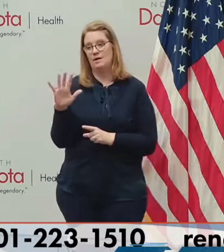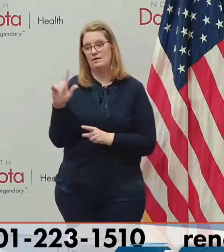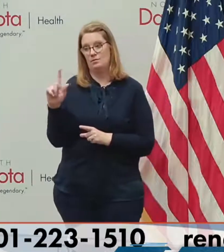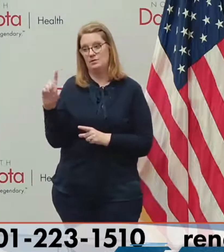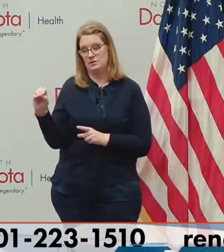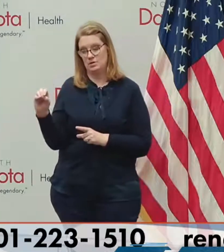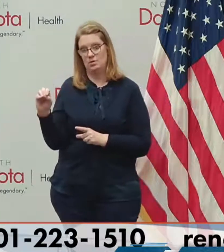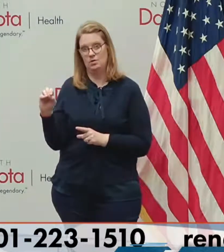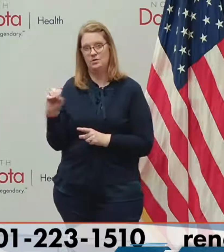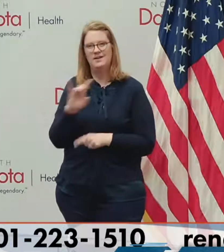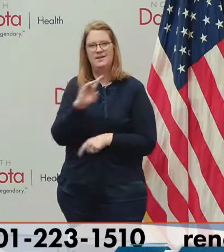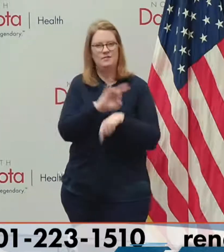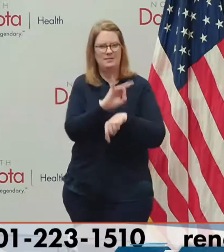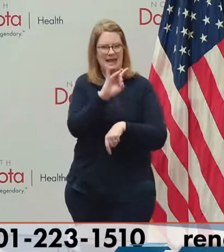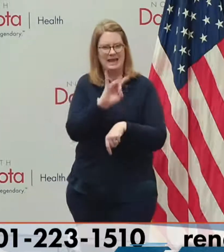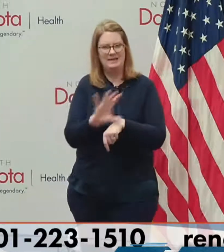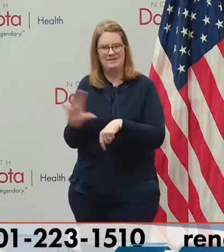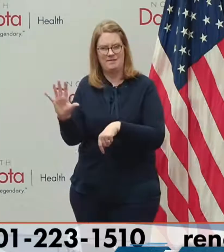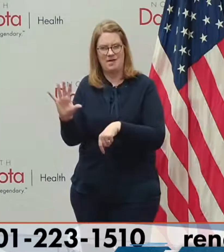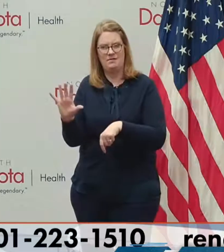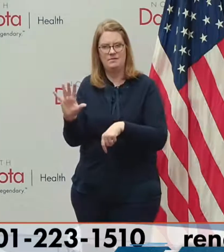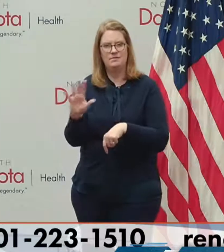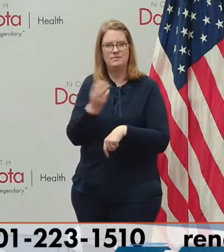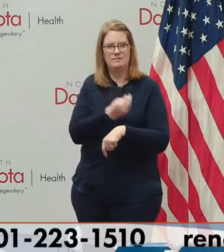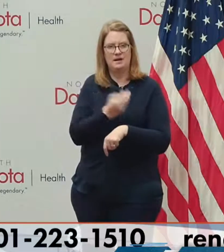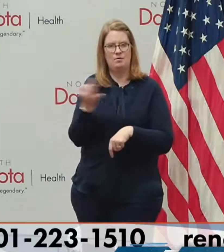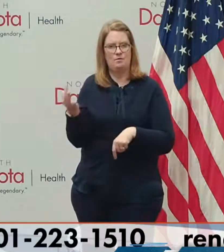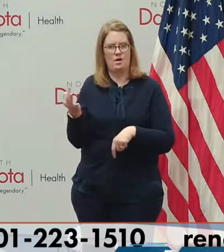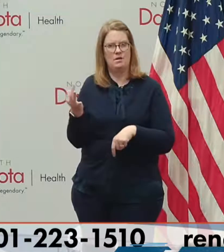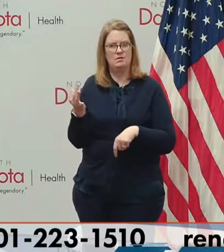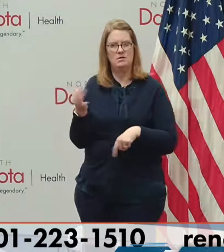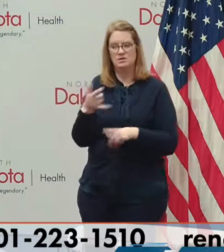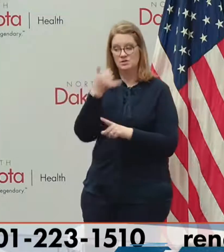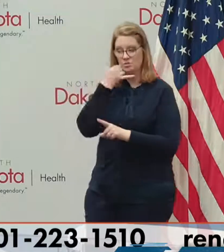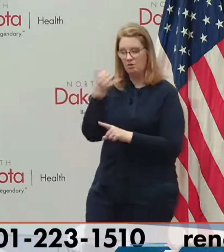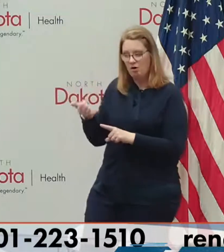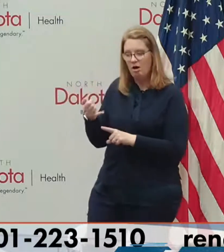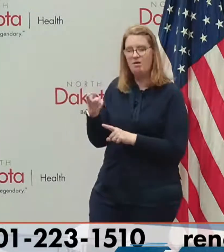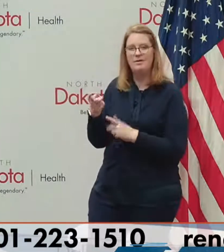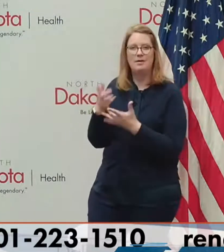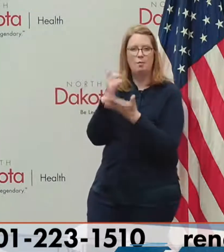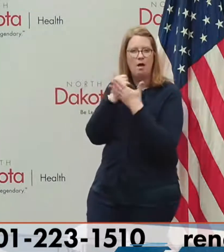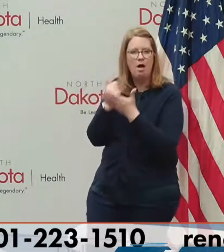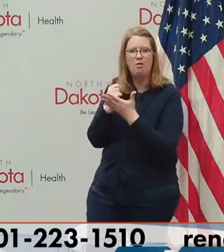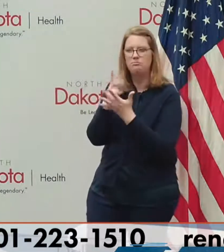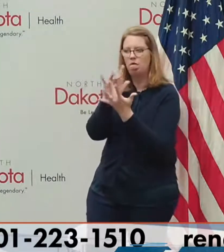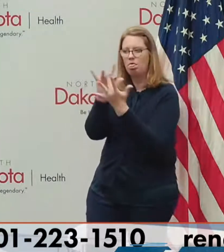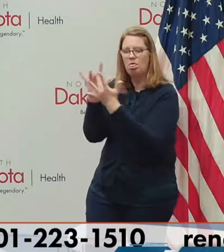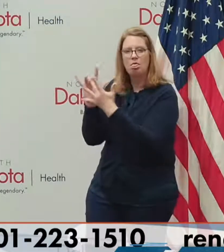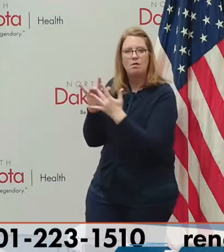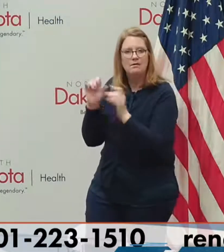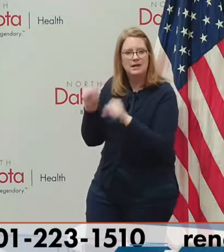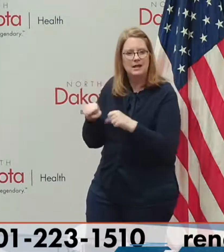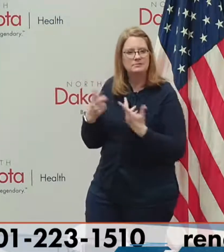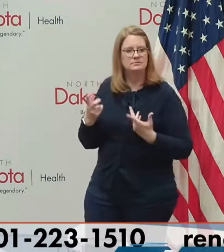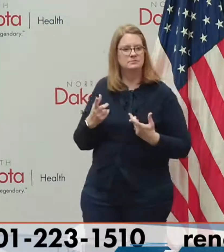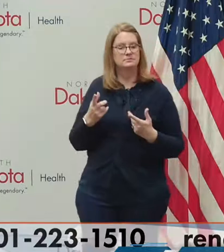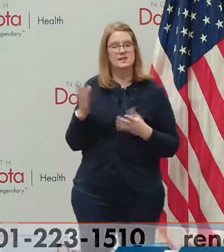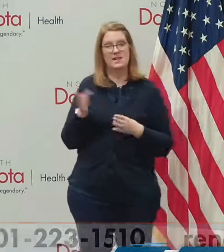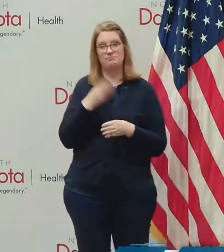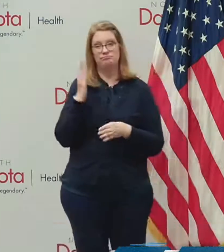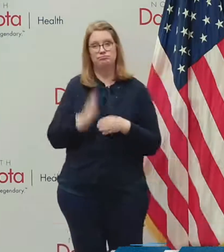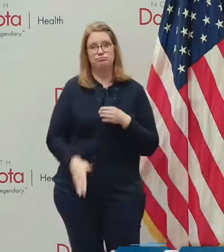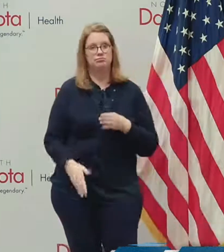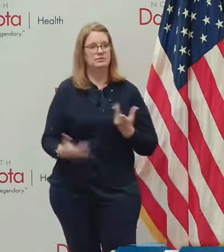701-223-1510 from 8 to 5 every day, Monday through Friday. So that concludes what I came to talk about